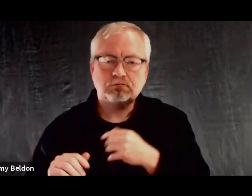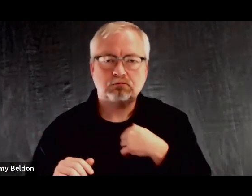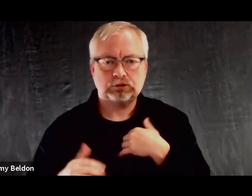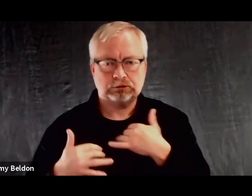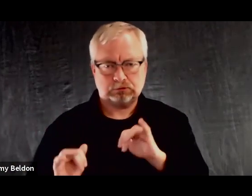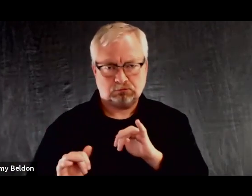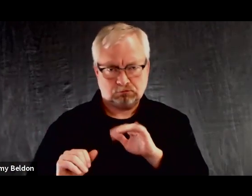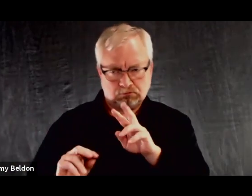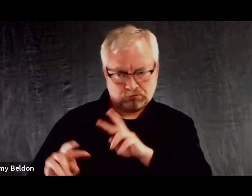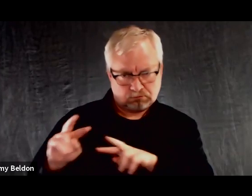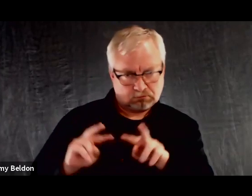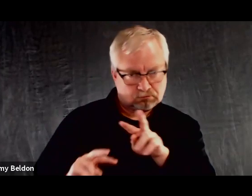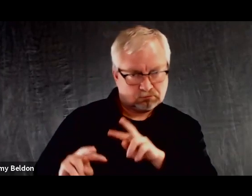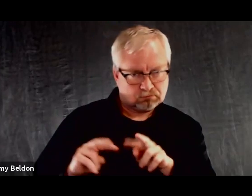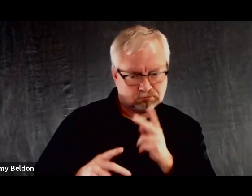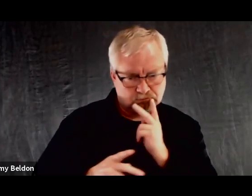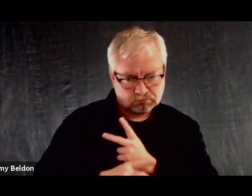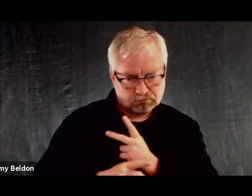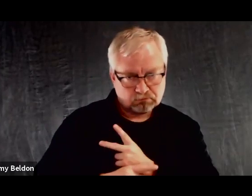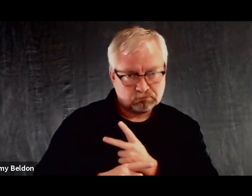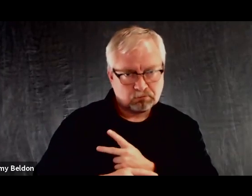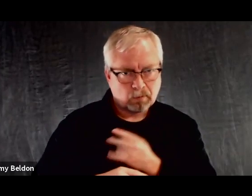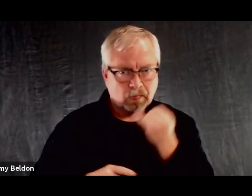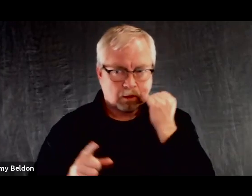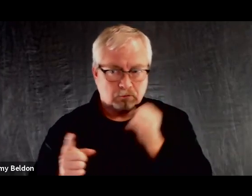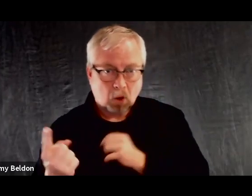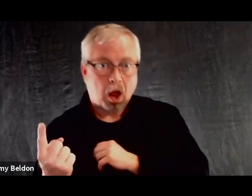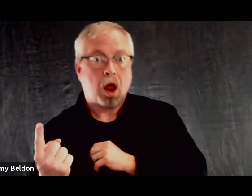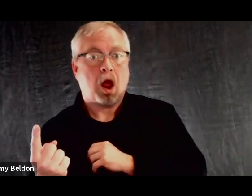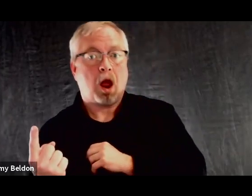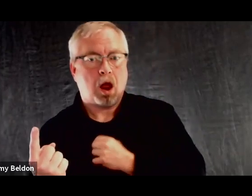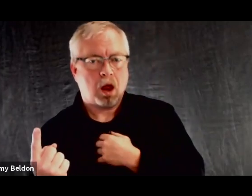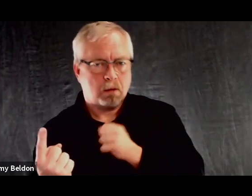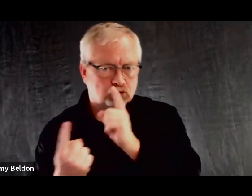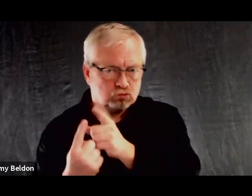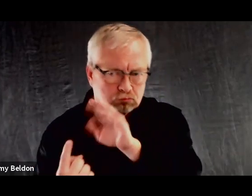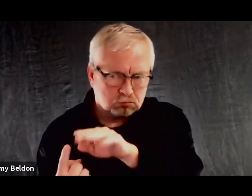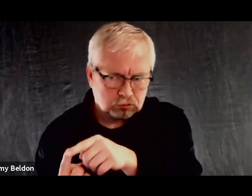that folks are isolating and minimizing